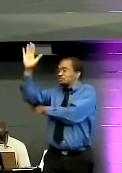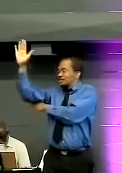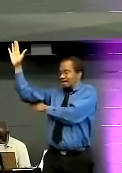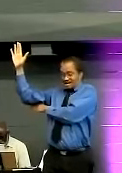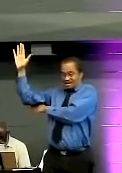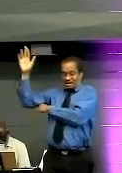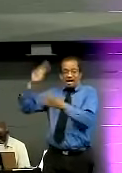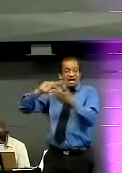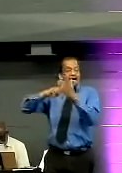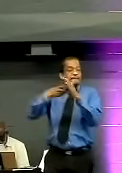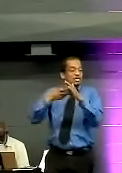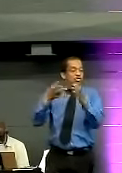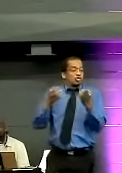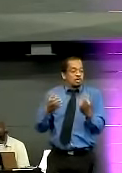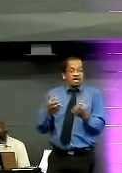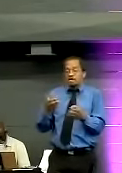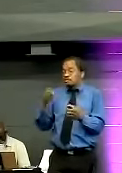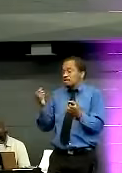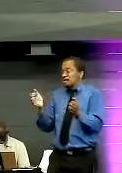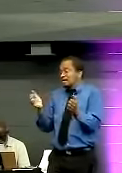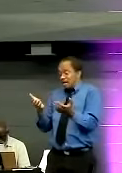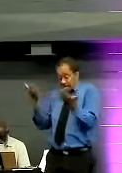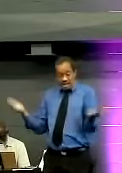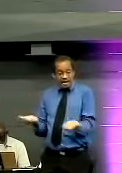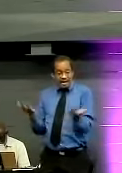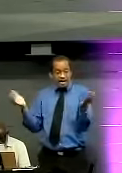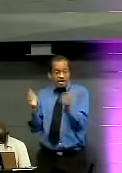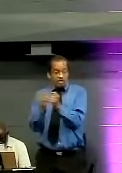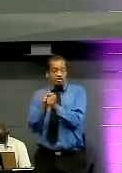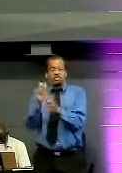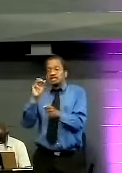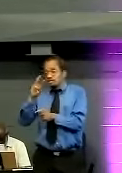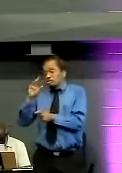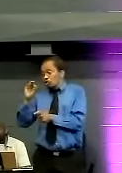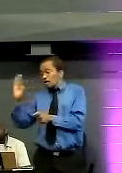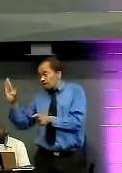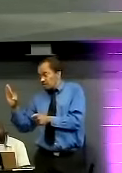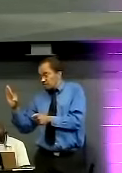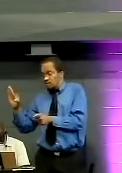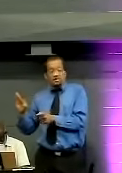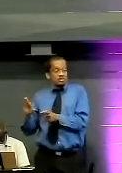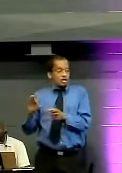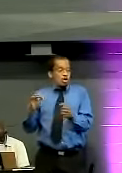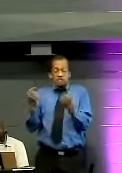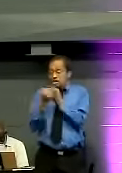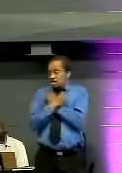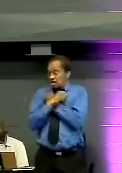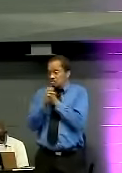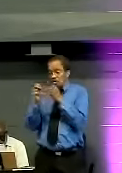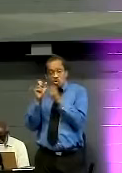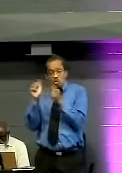sign that you want to be a part of what Word of Faith is doing and what God is doing at this place. You want to be loved on by the people of